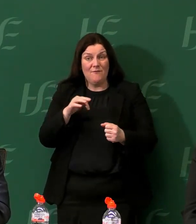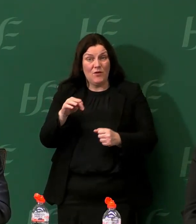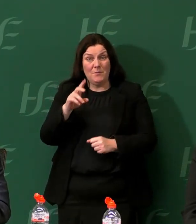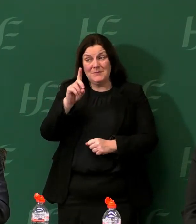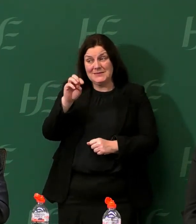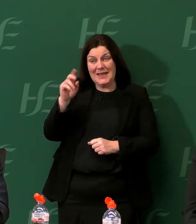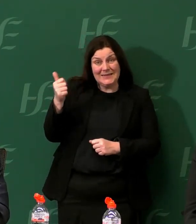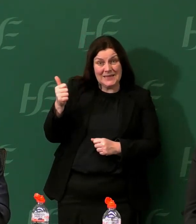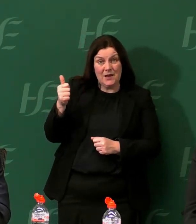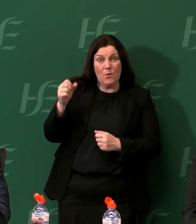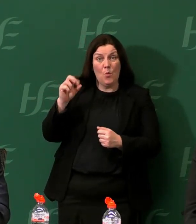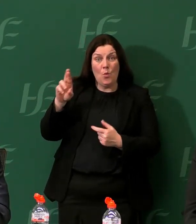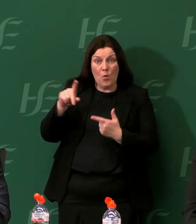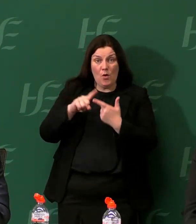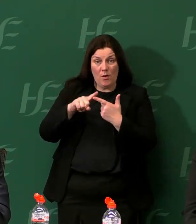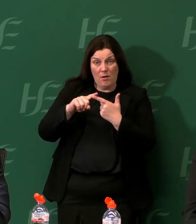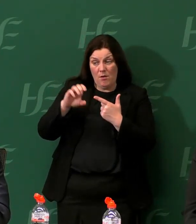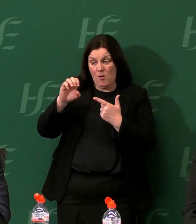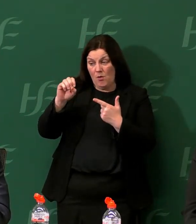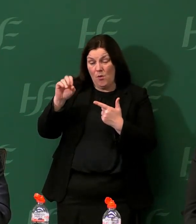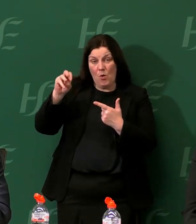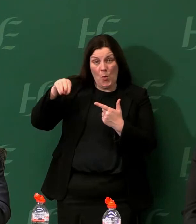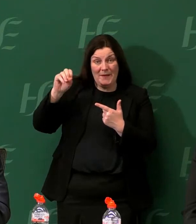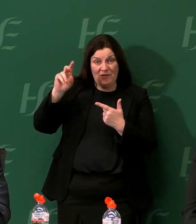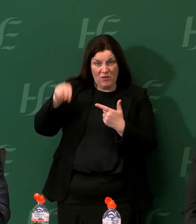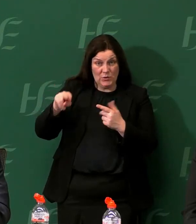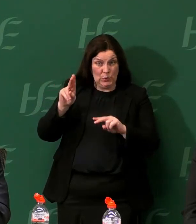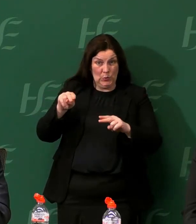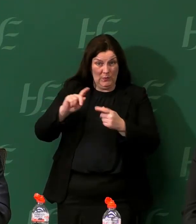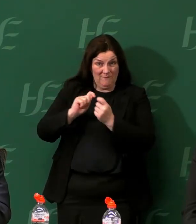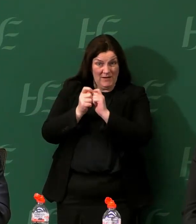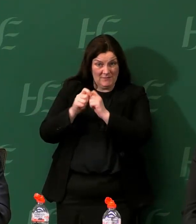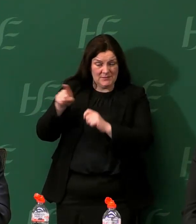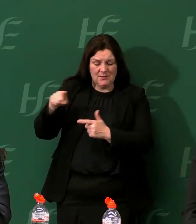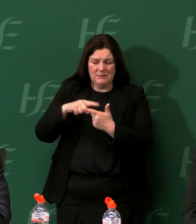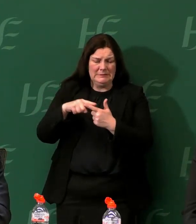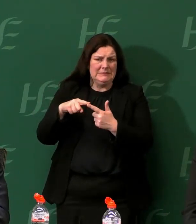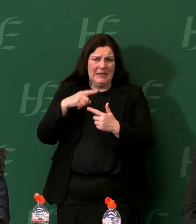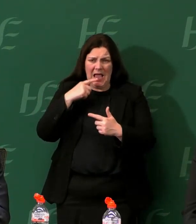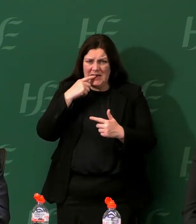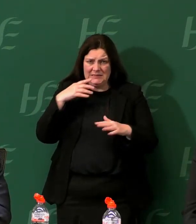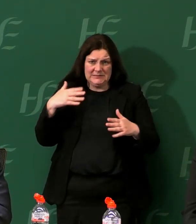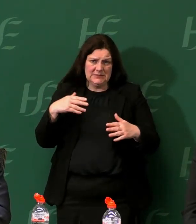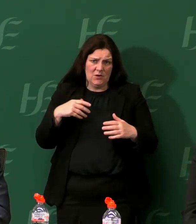that would put increased and significant demands on our health system at a time it's severely stretched.